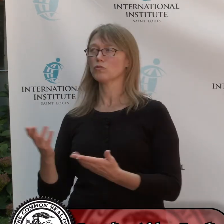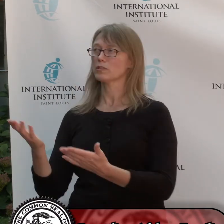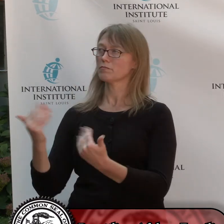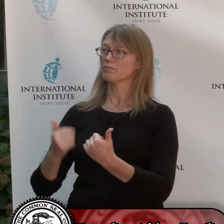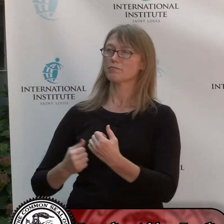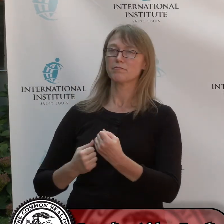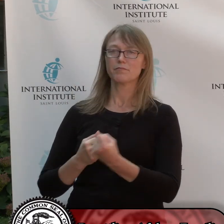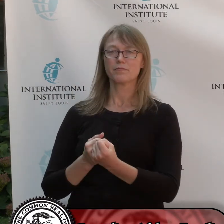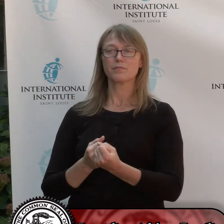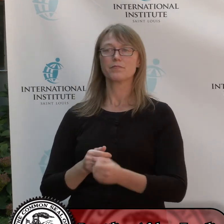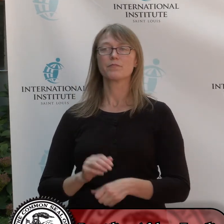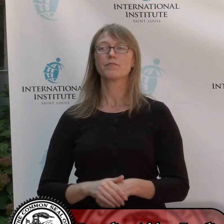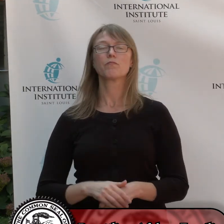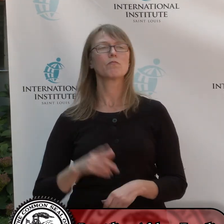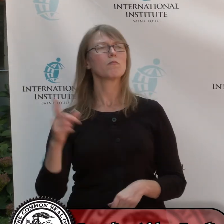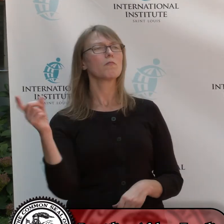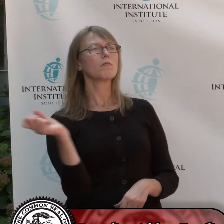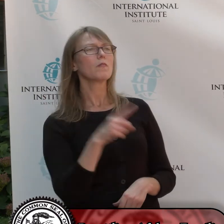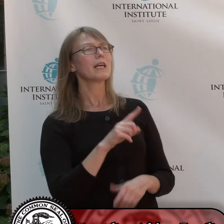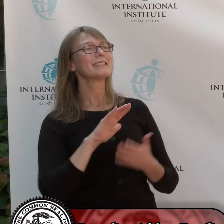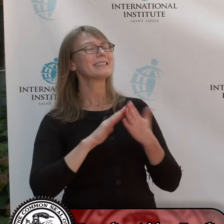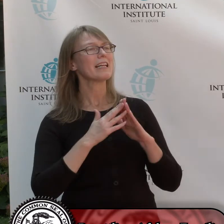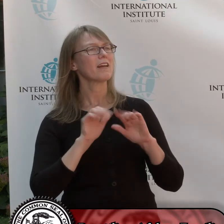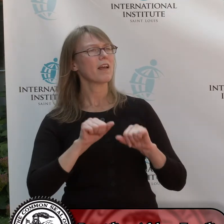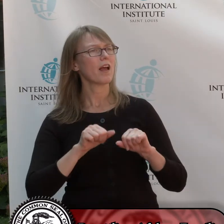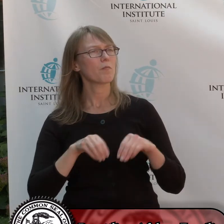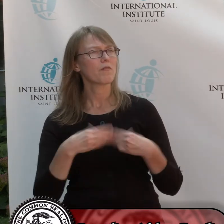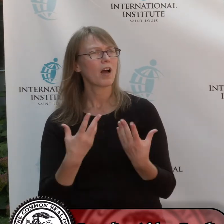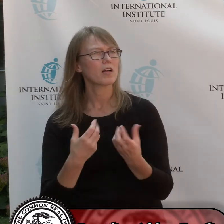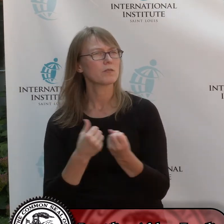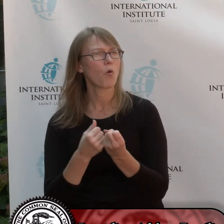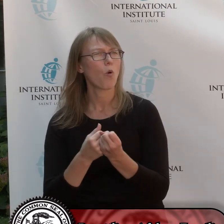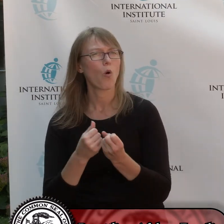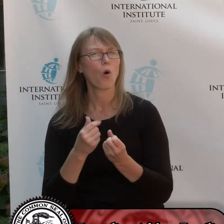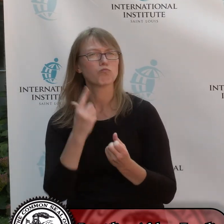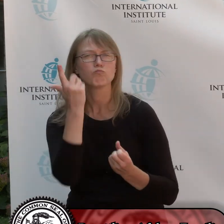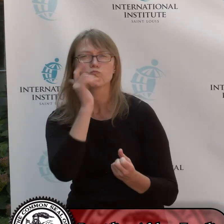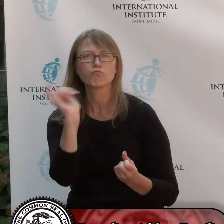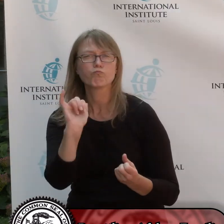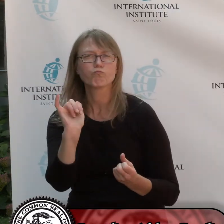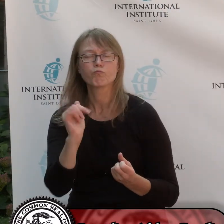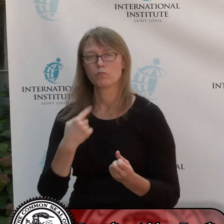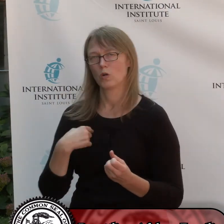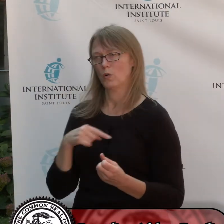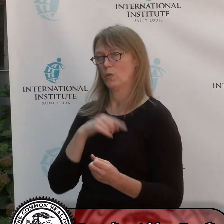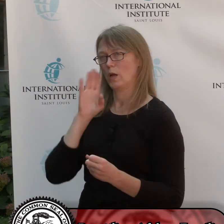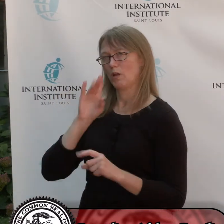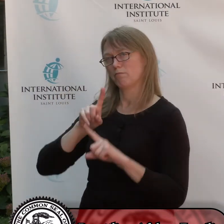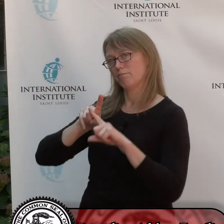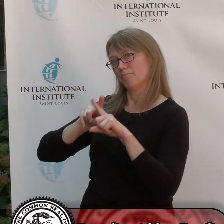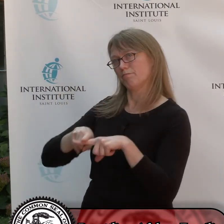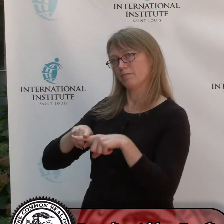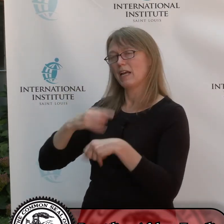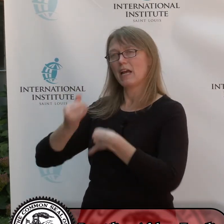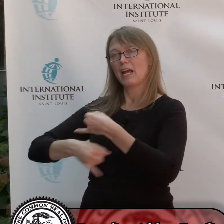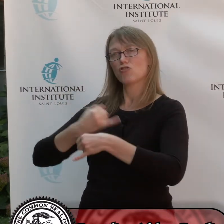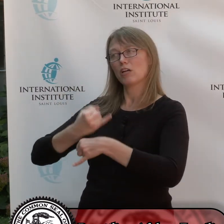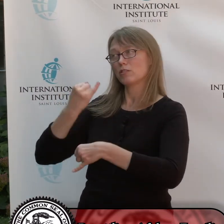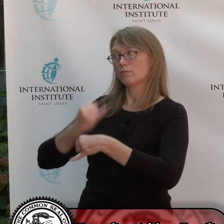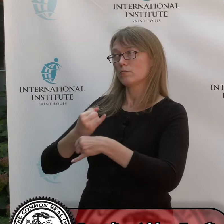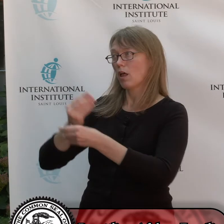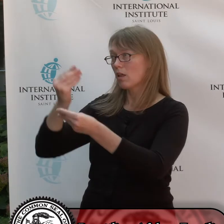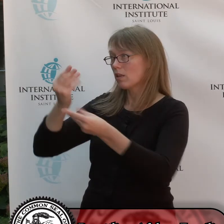What kind of support can the city offer? Well, we're going to lean on our experts at the International Institute to let us know what they